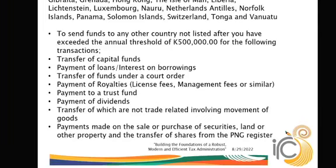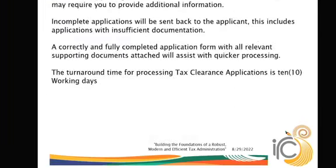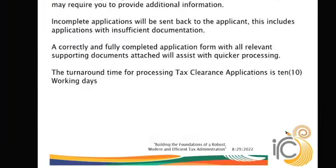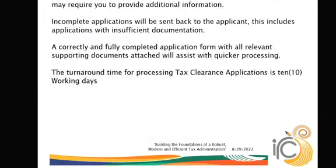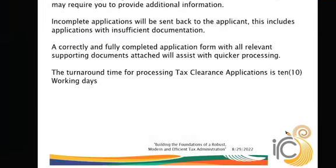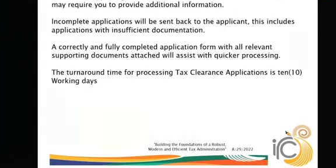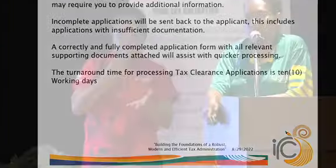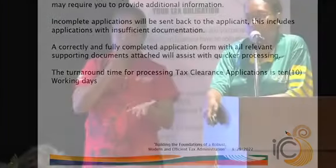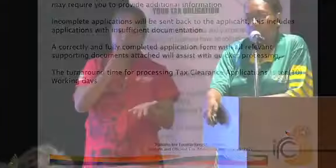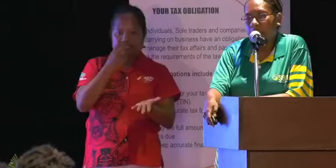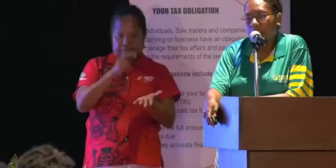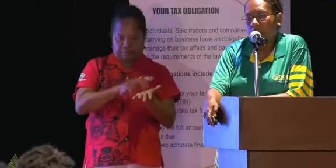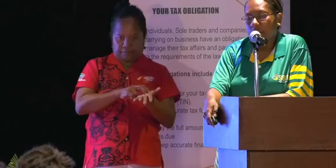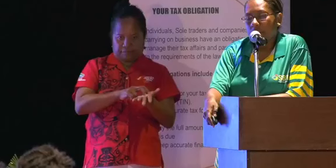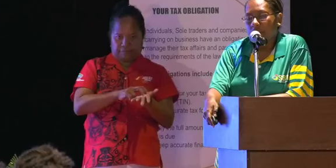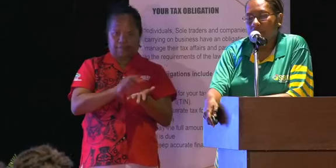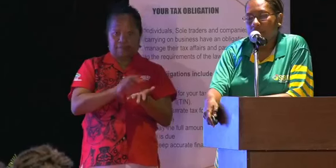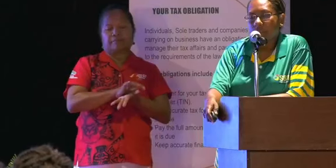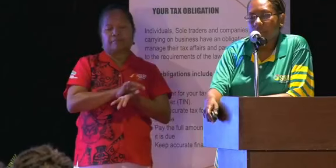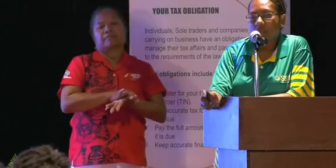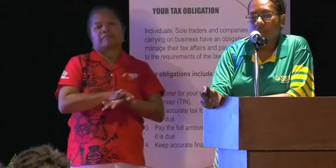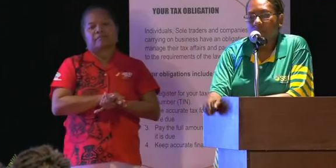register.